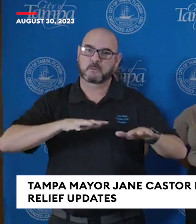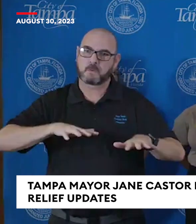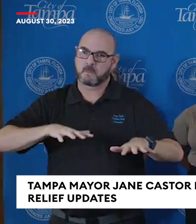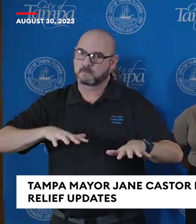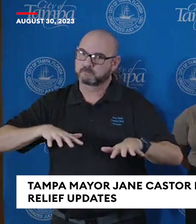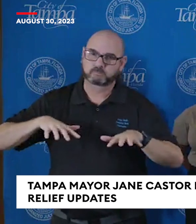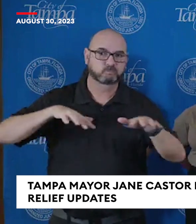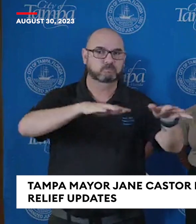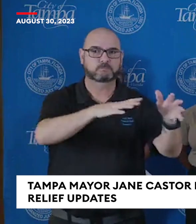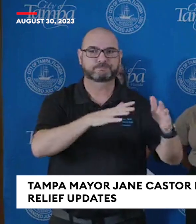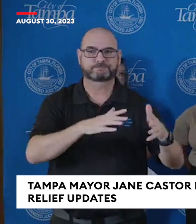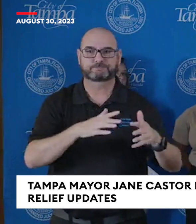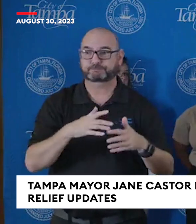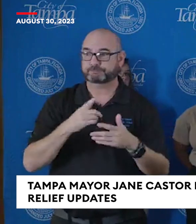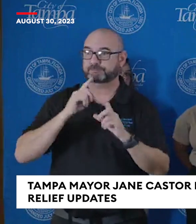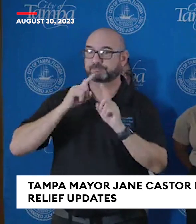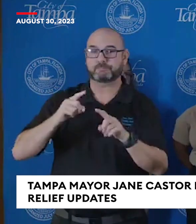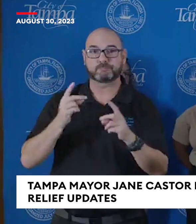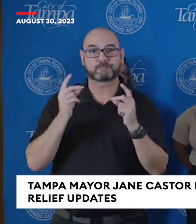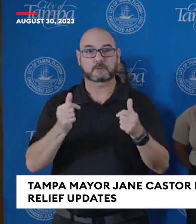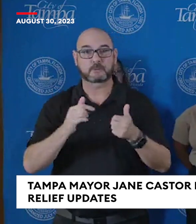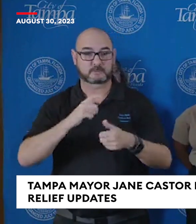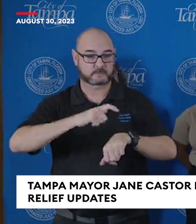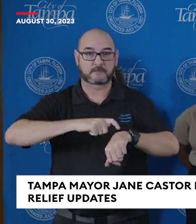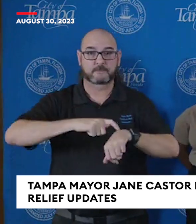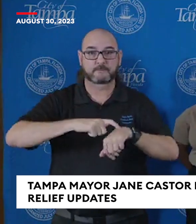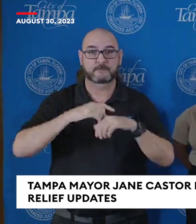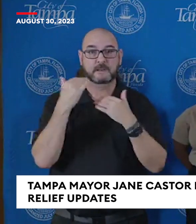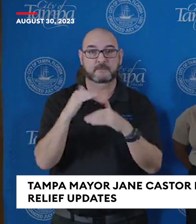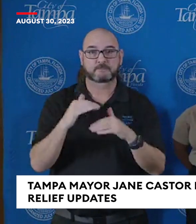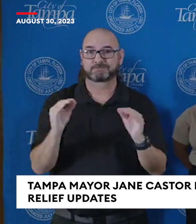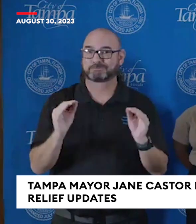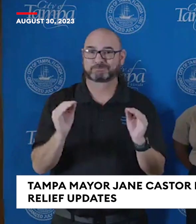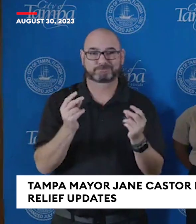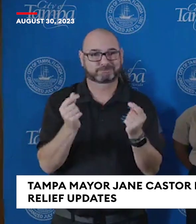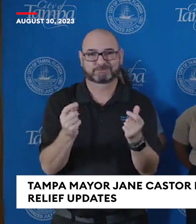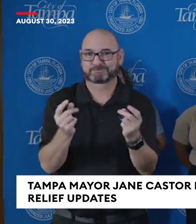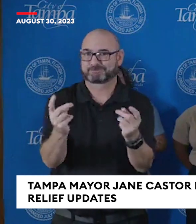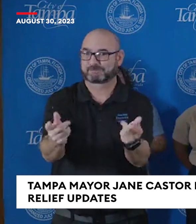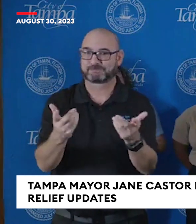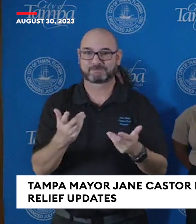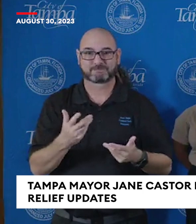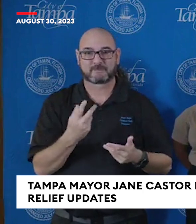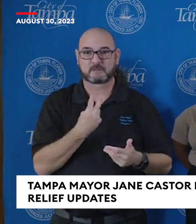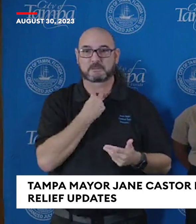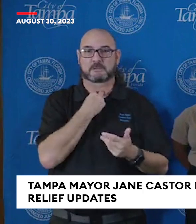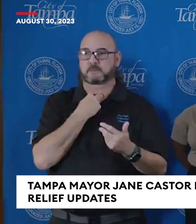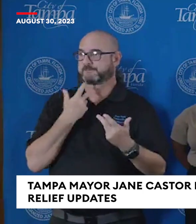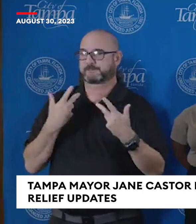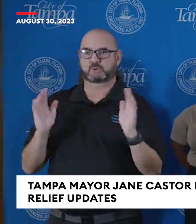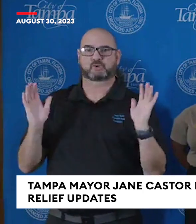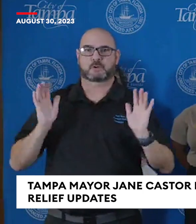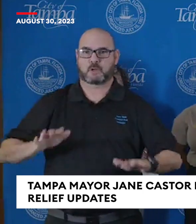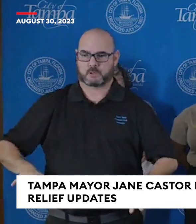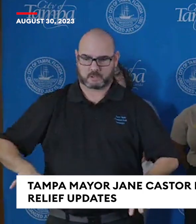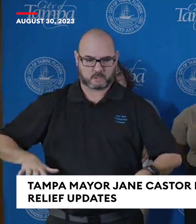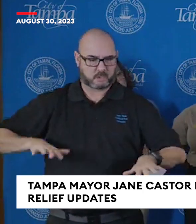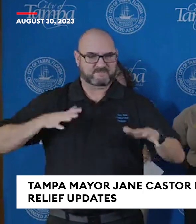to react quickly enough if you've already got yourself in a position of danger. So